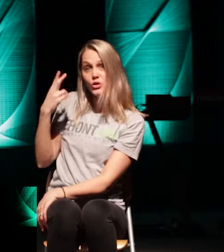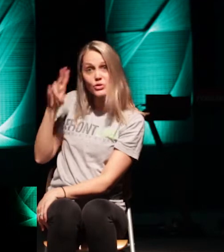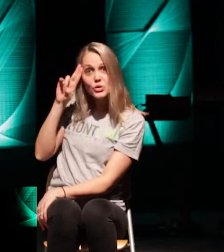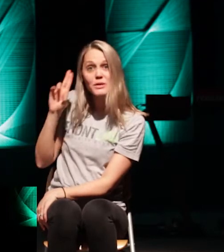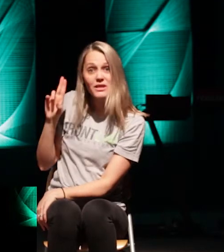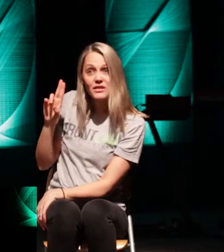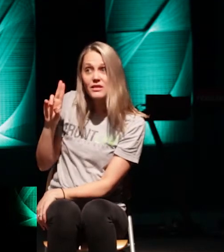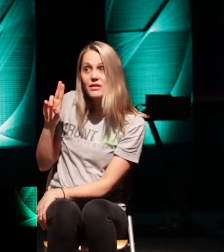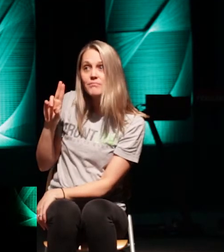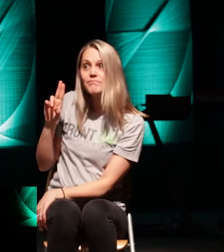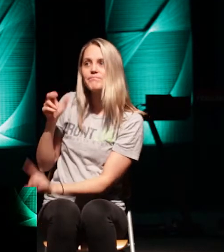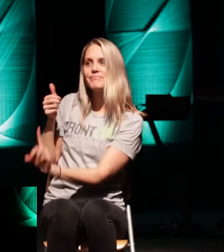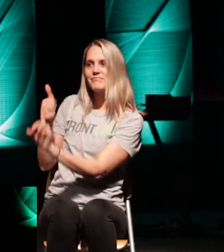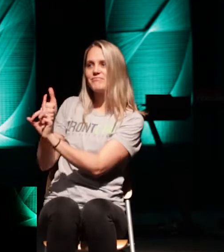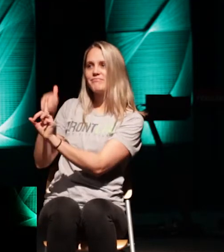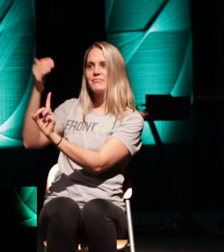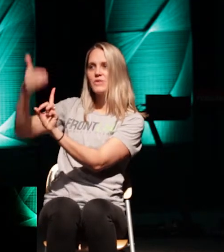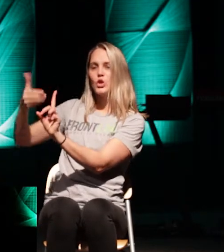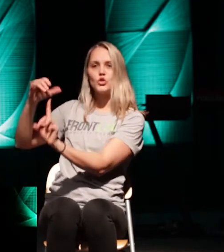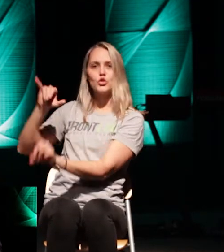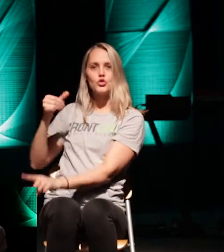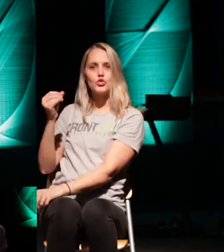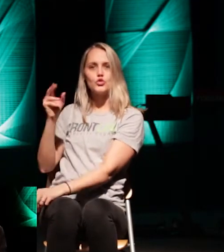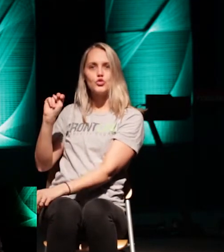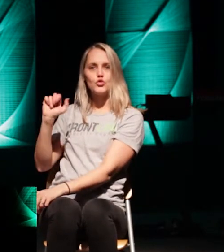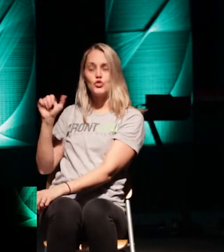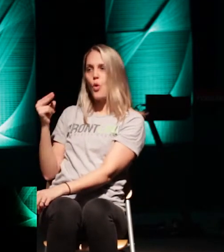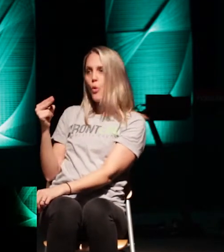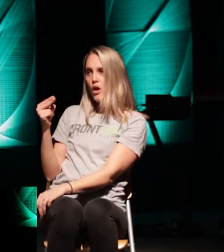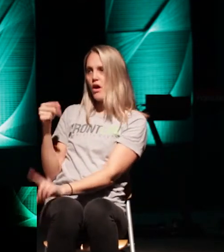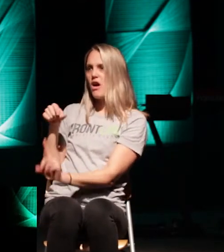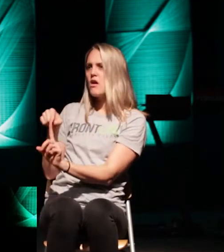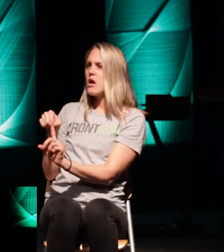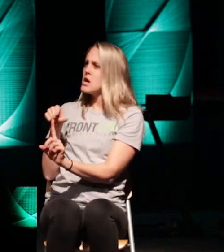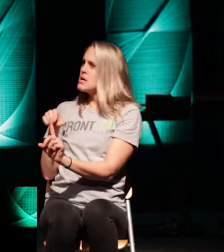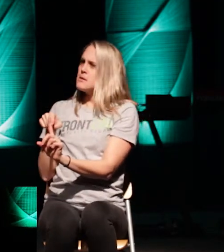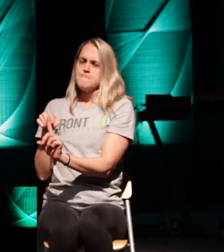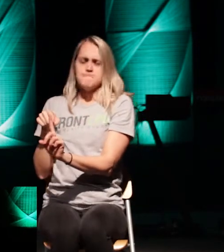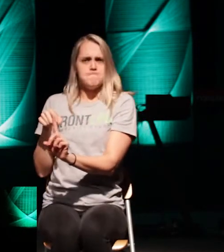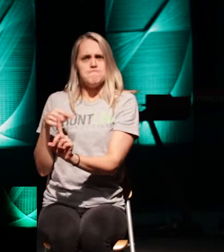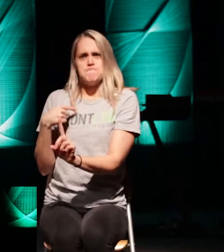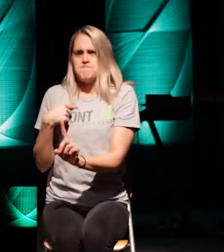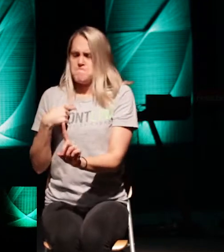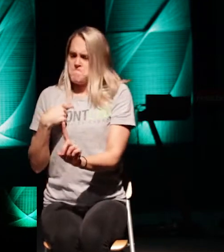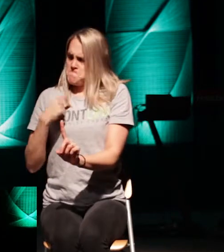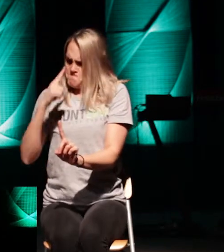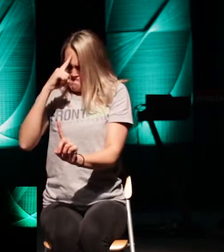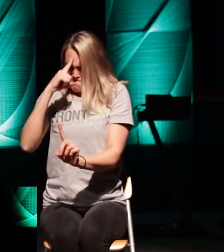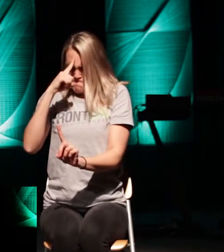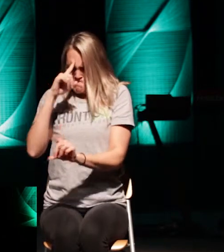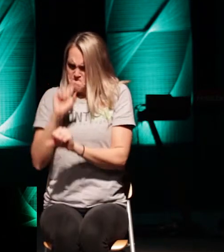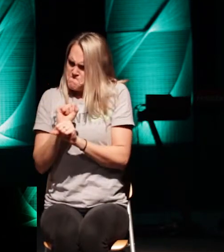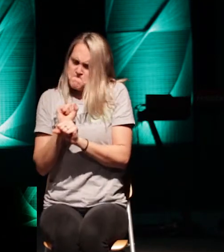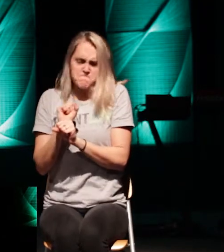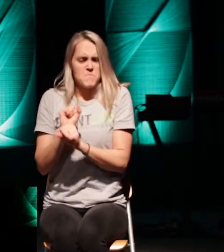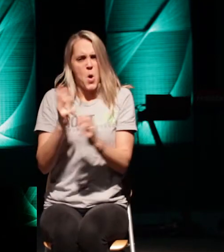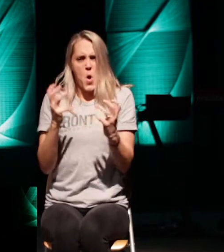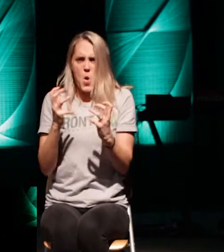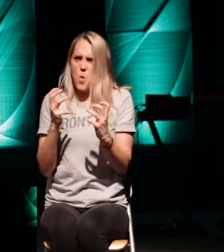That's Jonah. Jonah goes out, he says, I'm so set on watching them